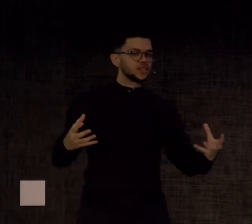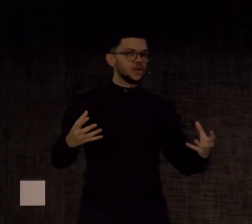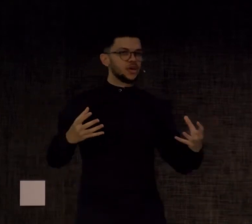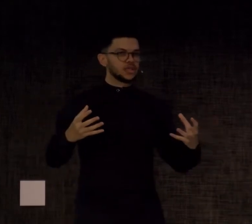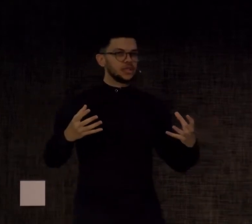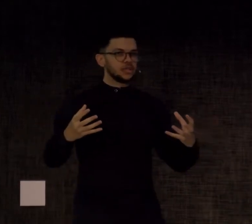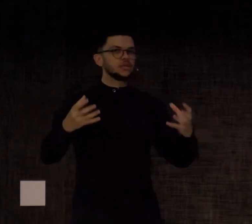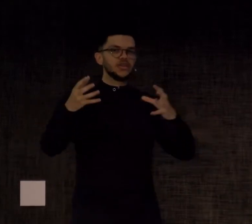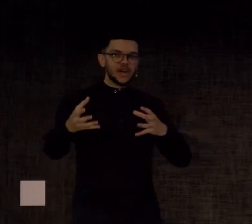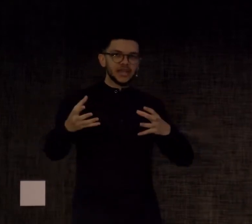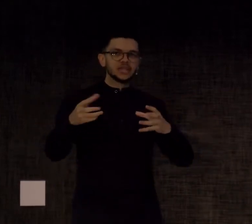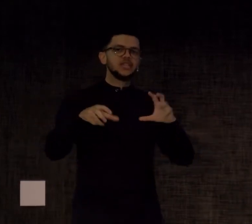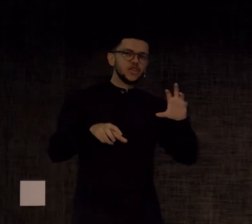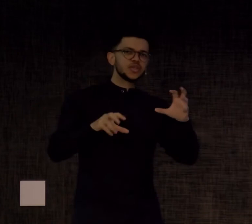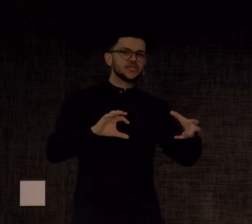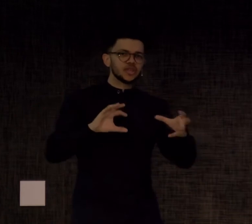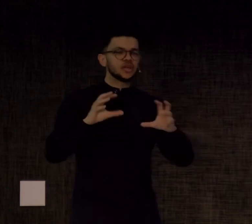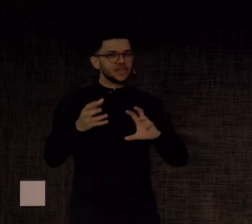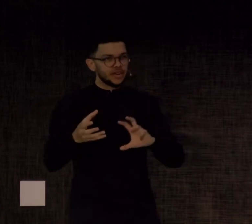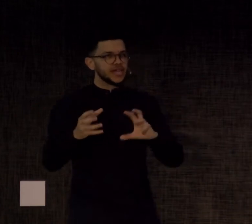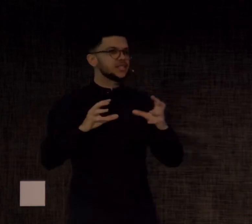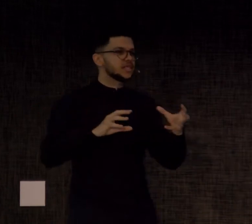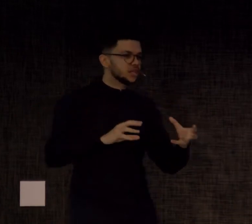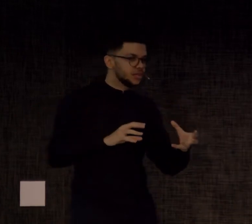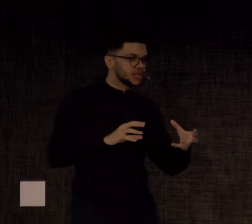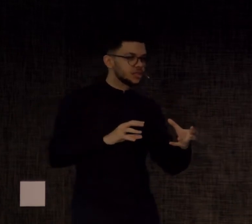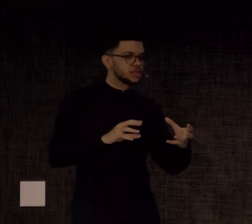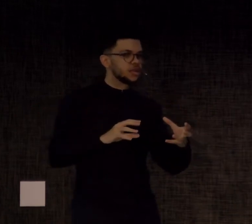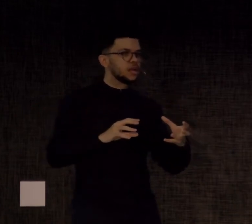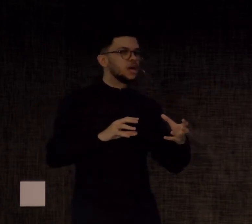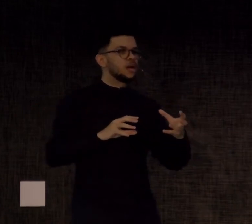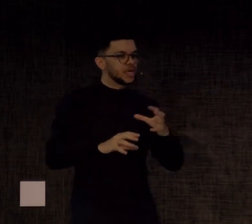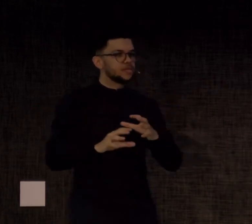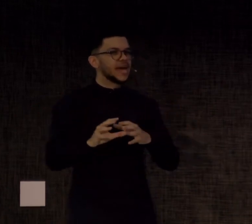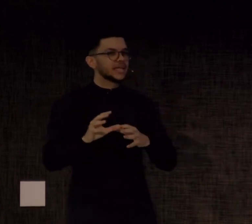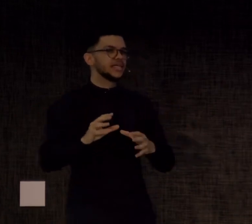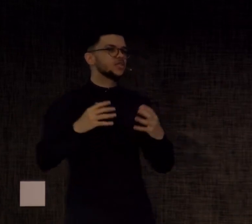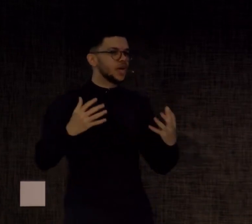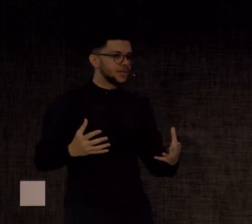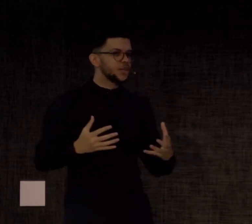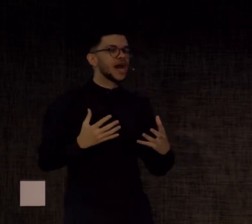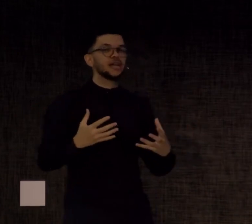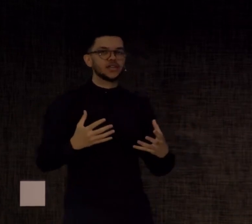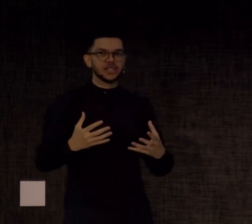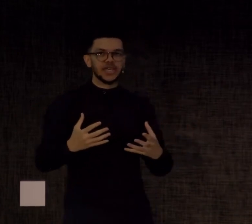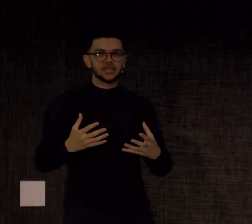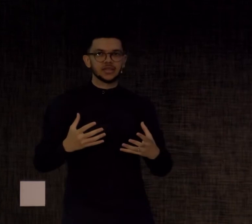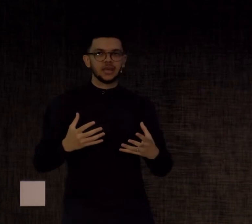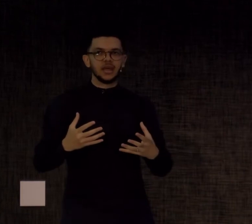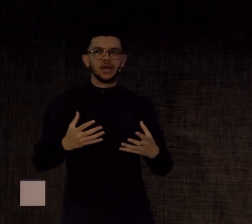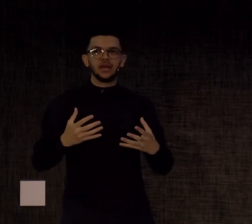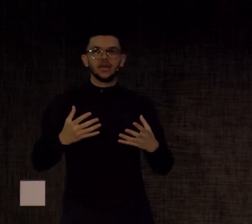challenge orthodoxy, we find new, different configurations and solutions which might lead to a new kind of